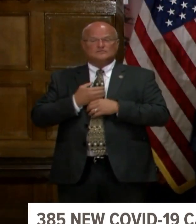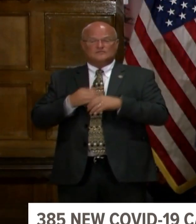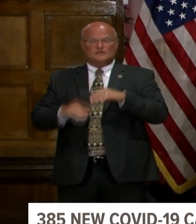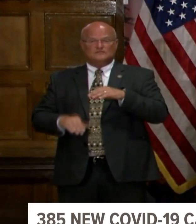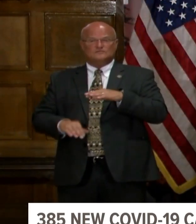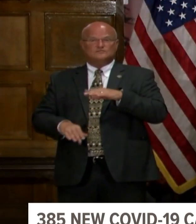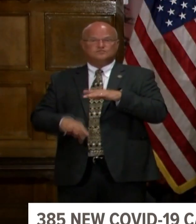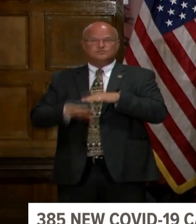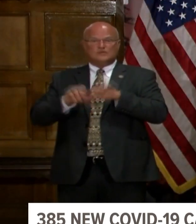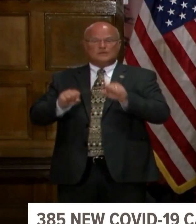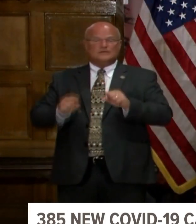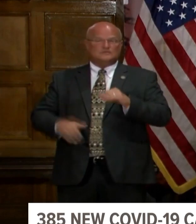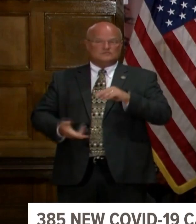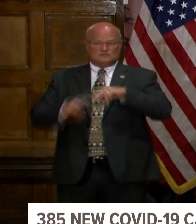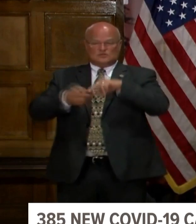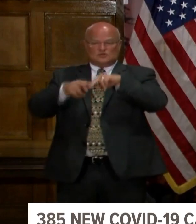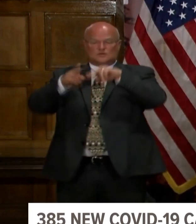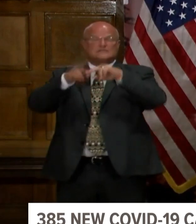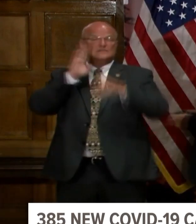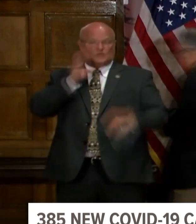next few weeks.